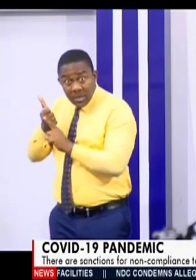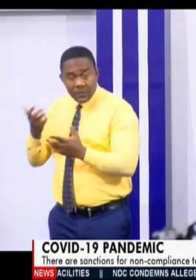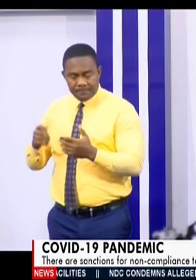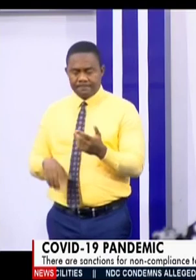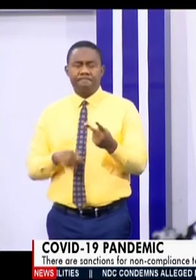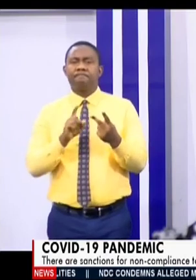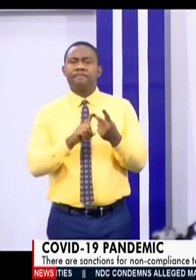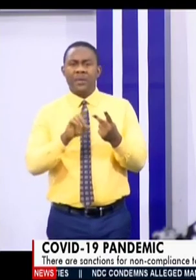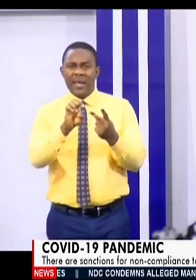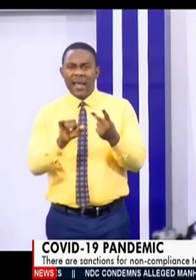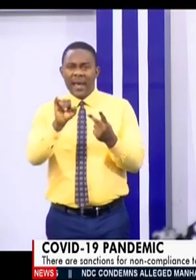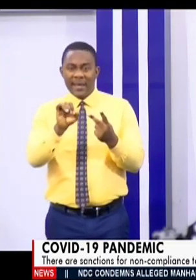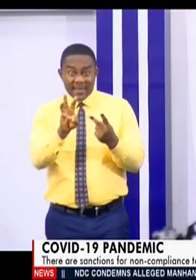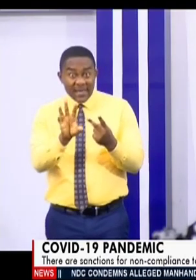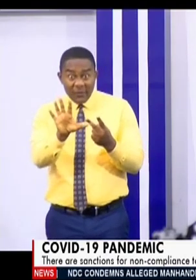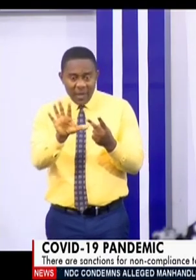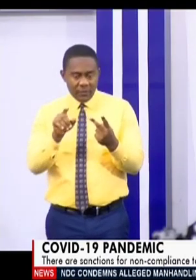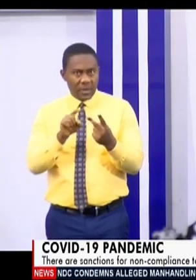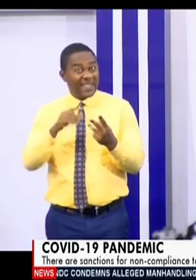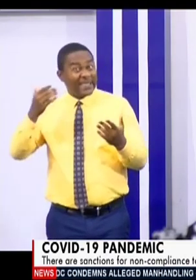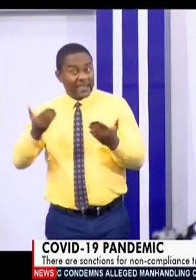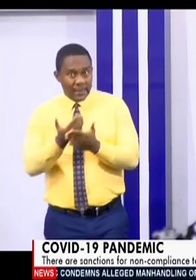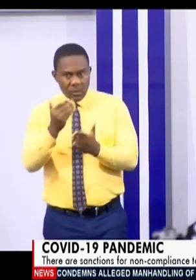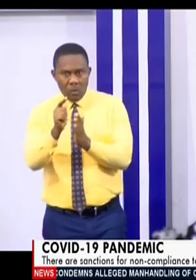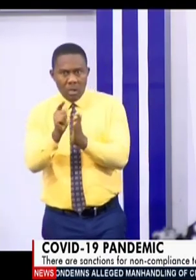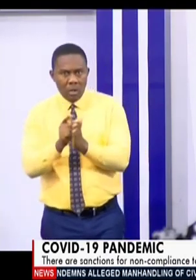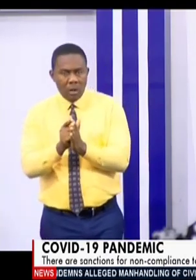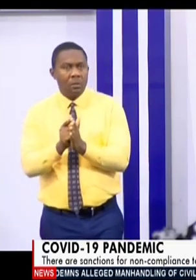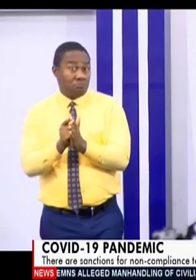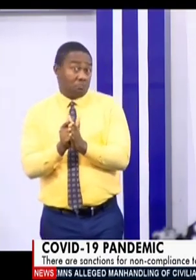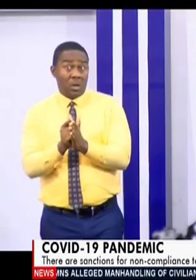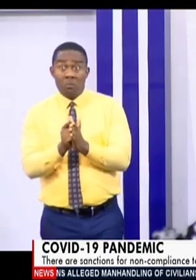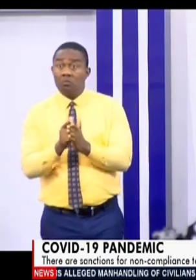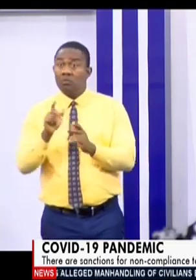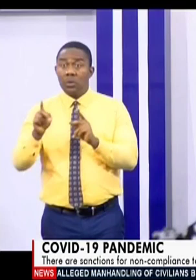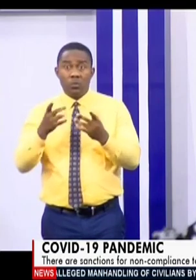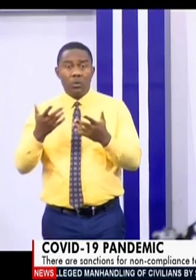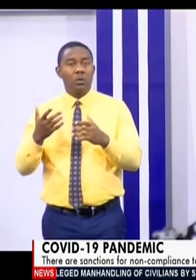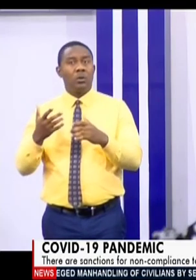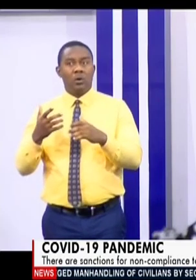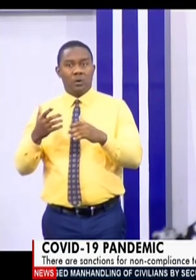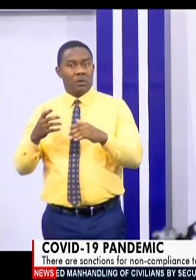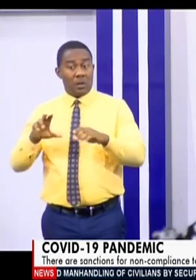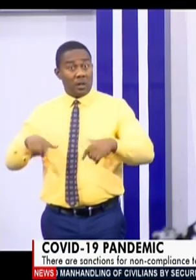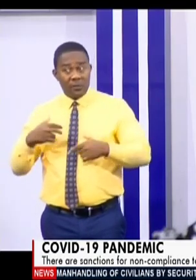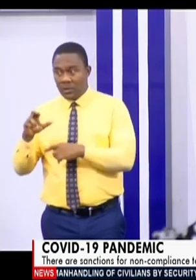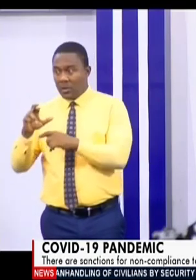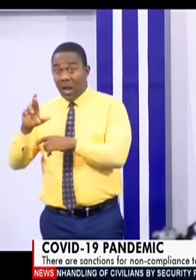EI 65, which is the latest that imposes the restrictions on Greater Accra and Greater